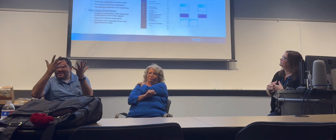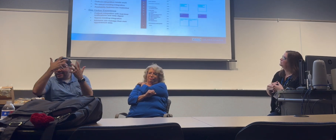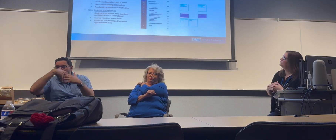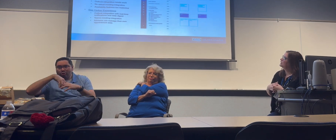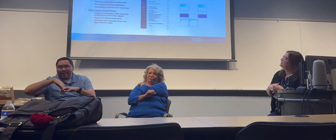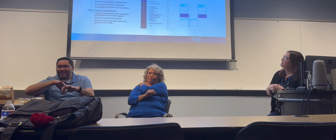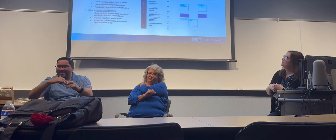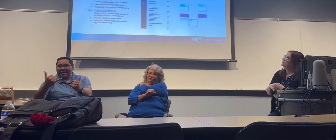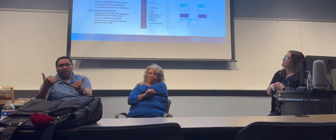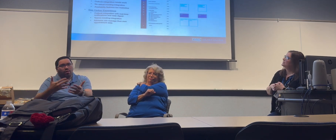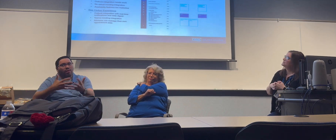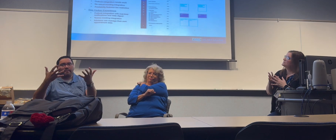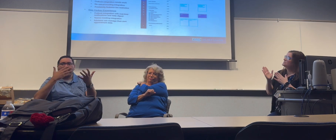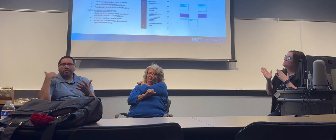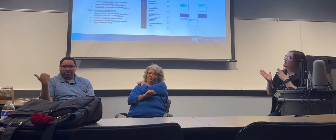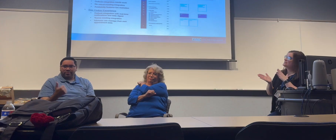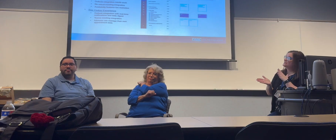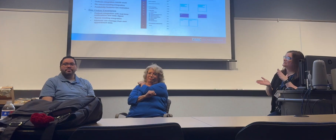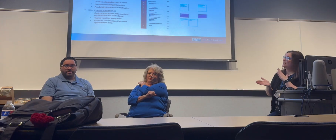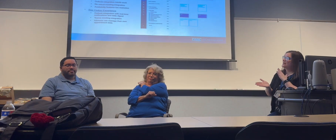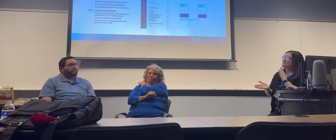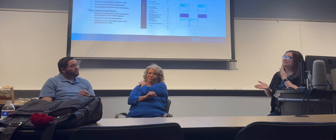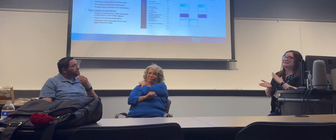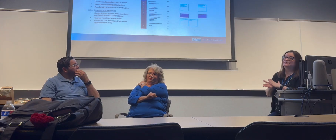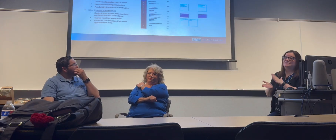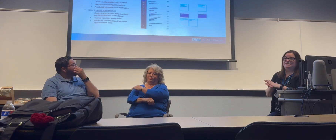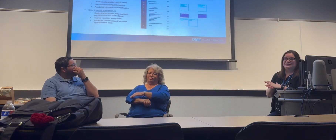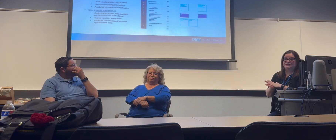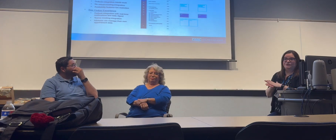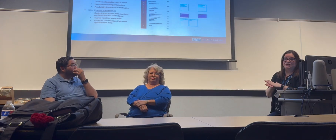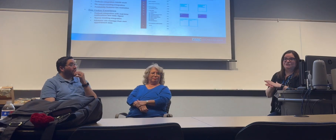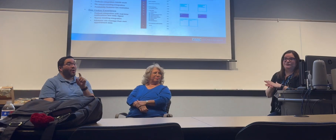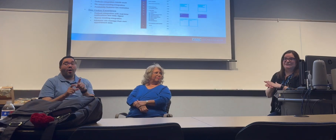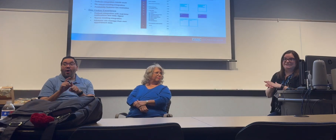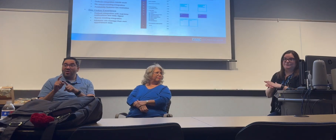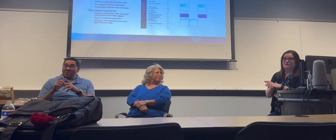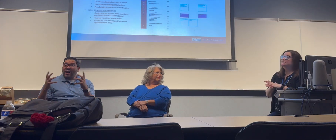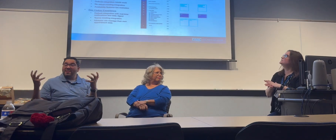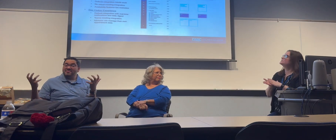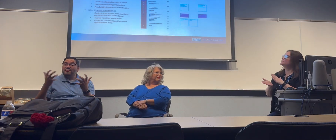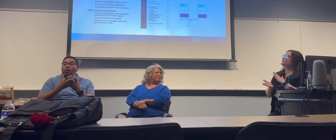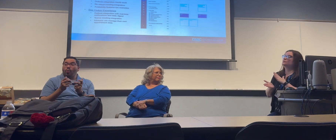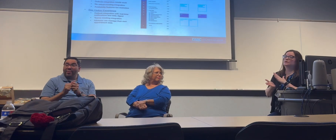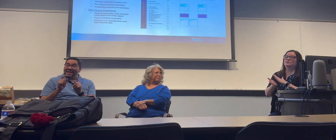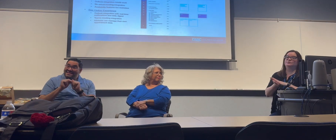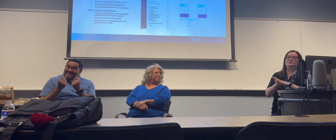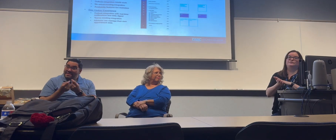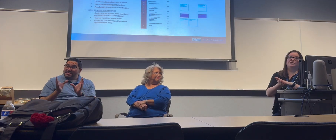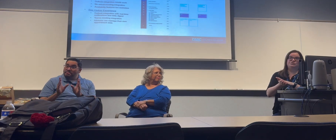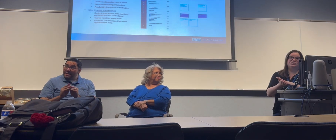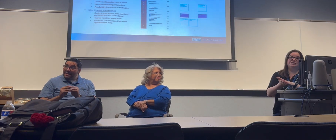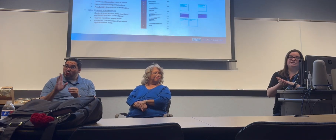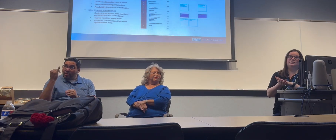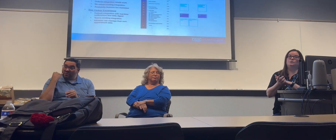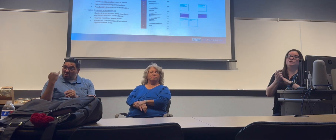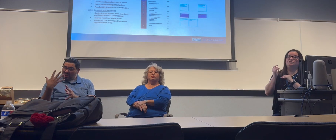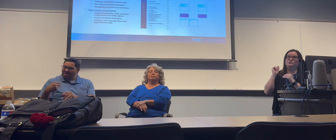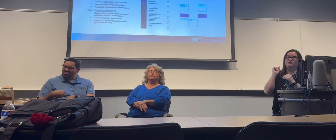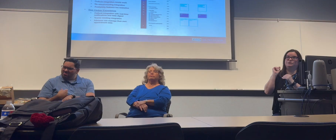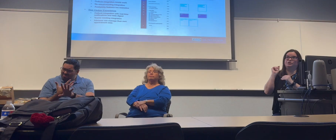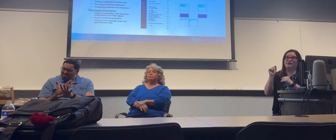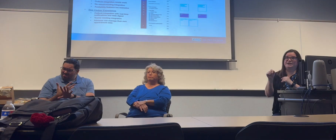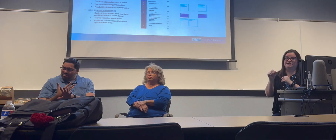better. This also has Teams meeting integration very deeply, so that if you wanna meet with them virtually,